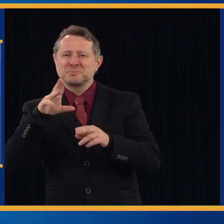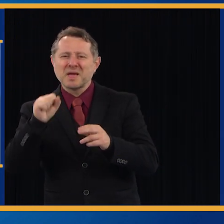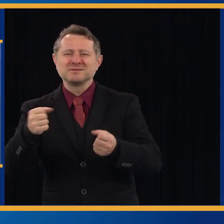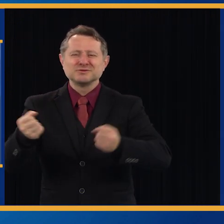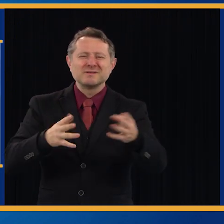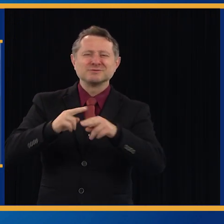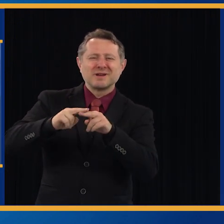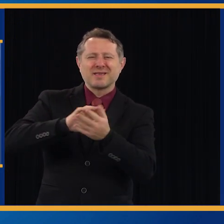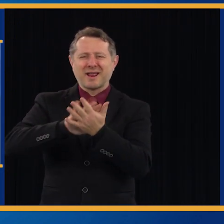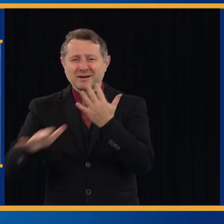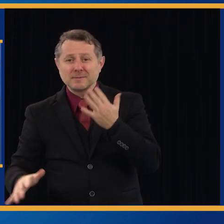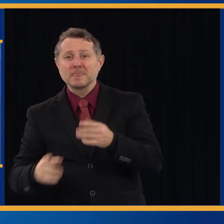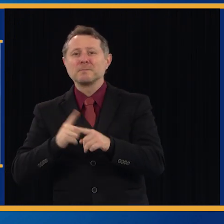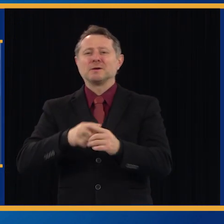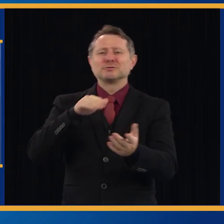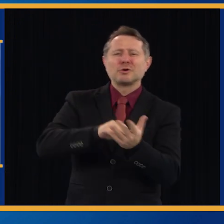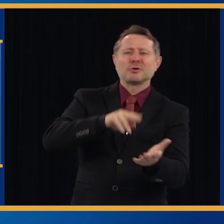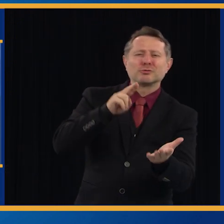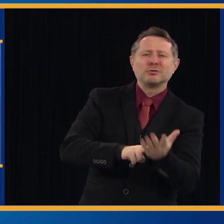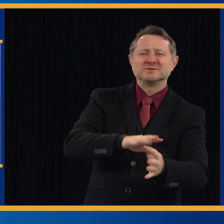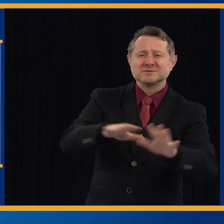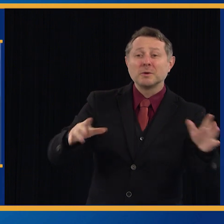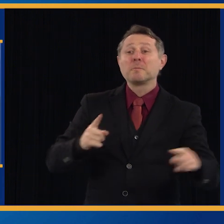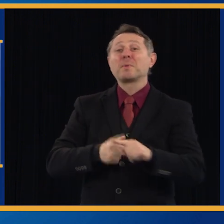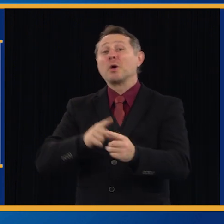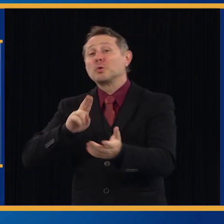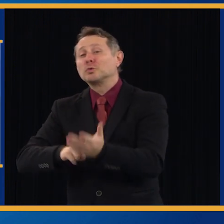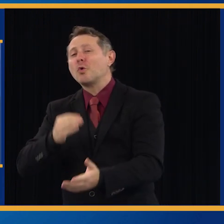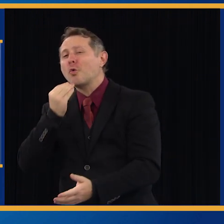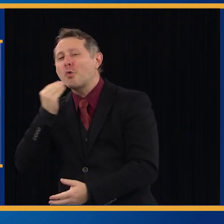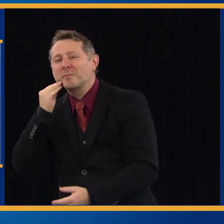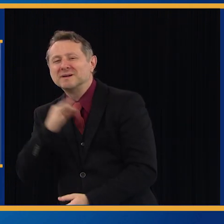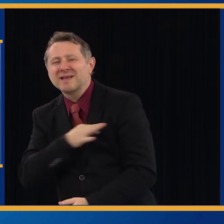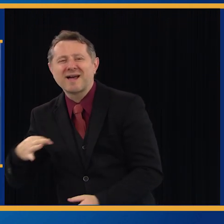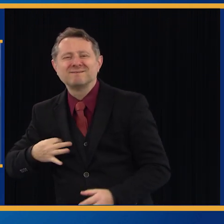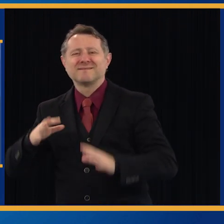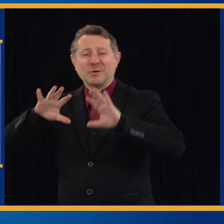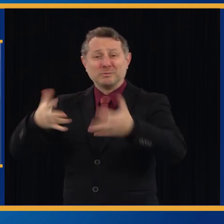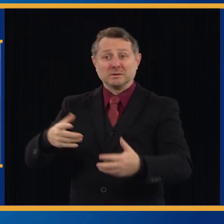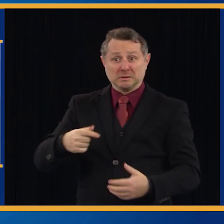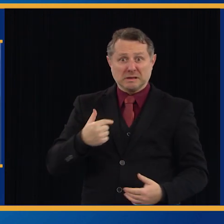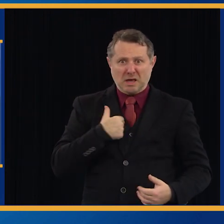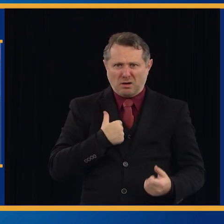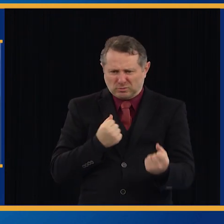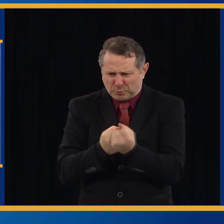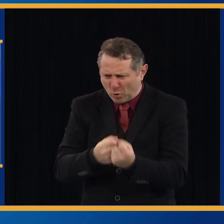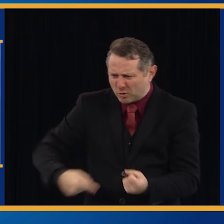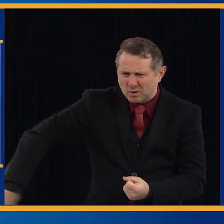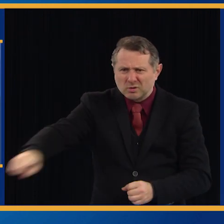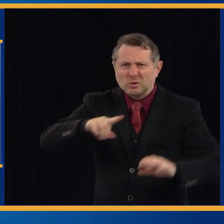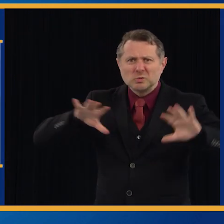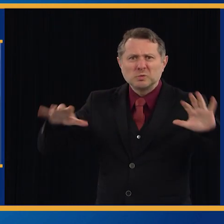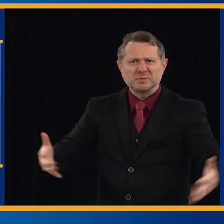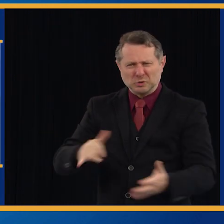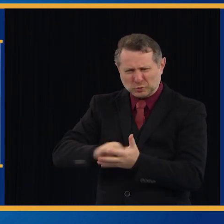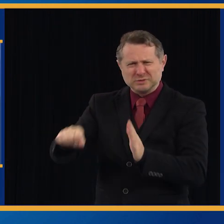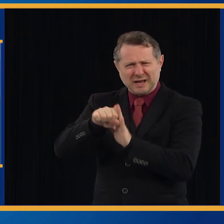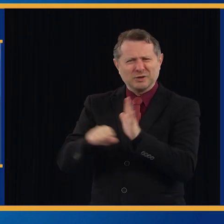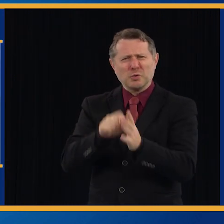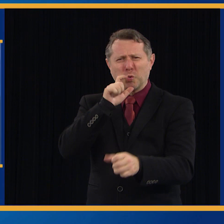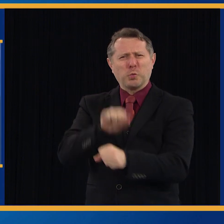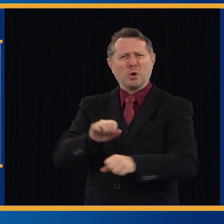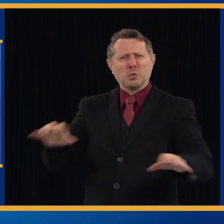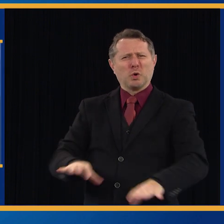home staff, because those are the people who I fund with the state budget. And you shouldn't